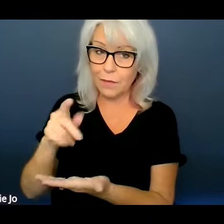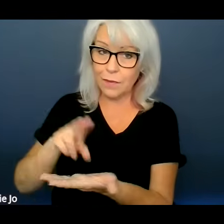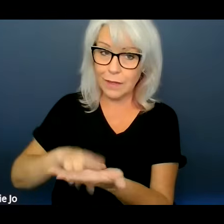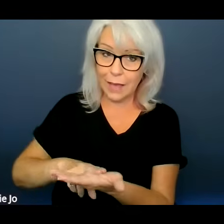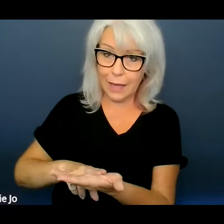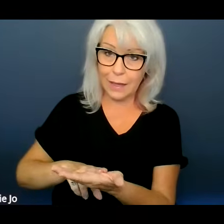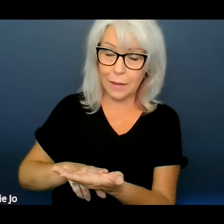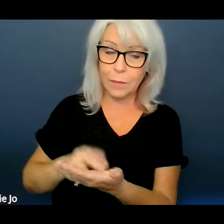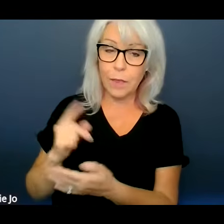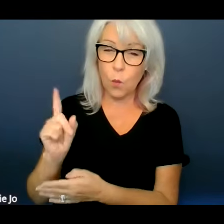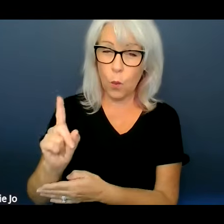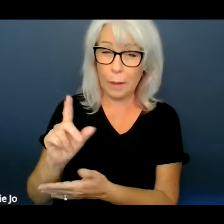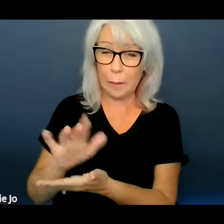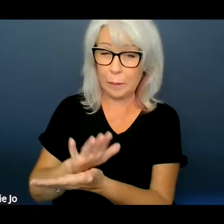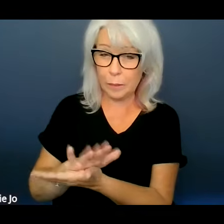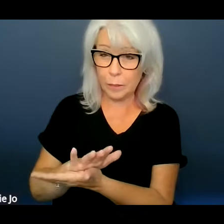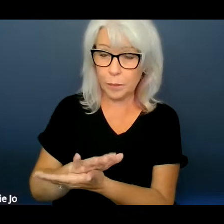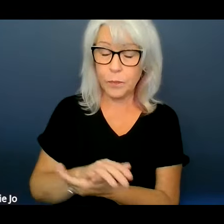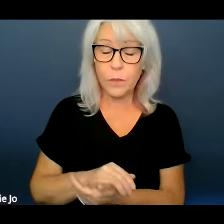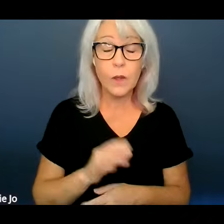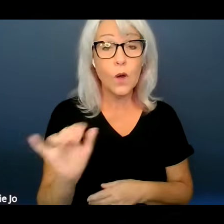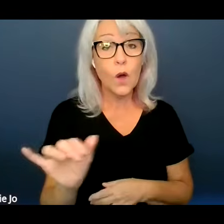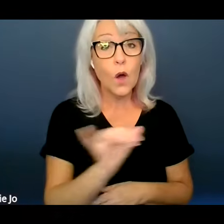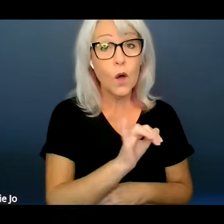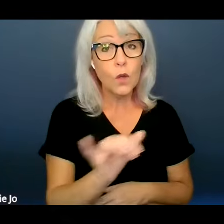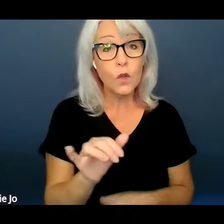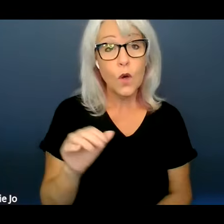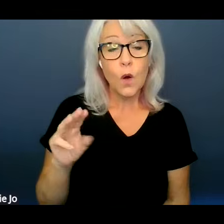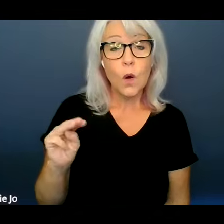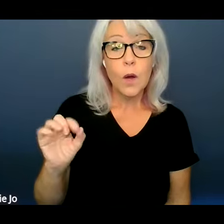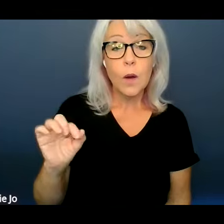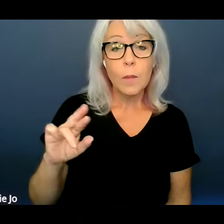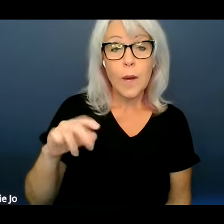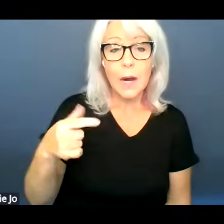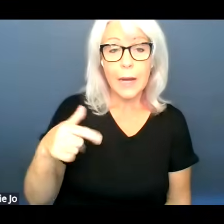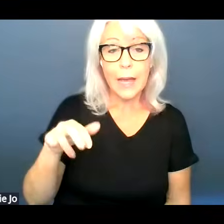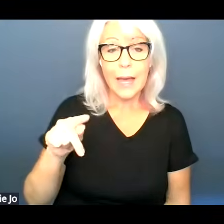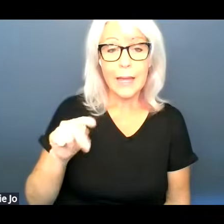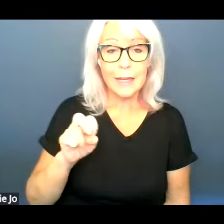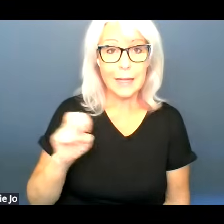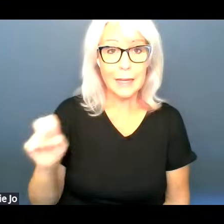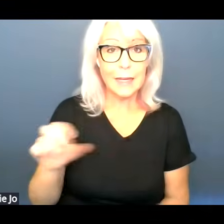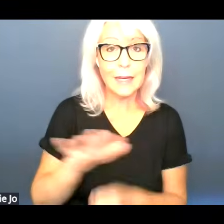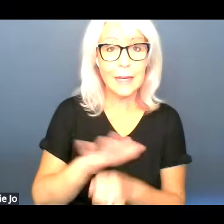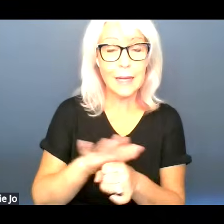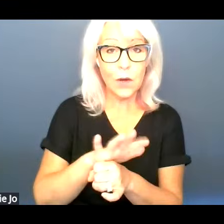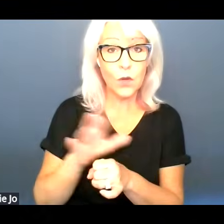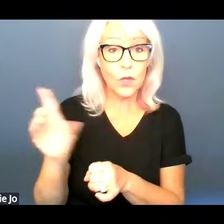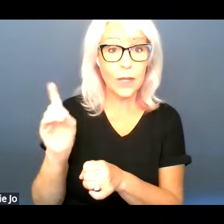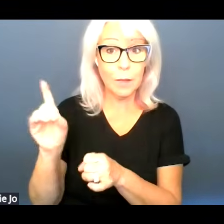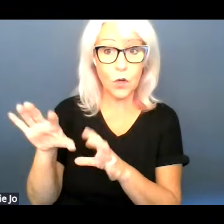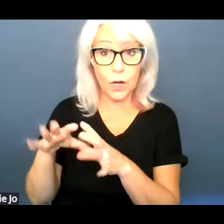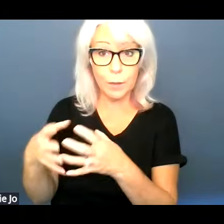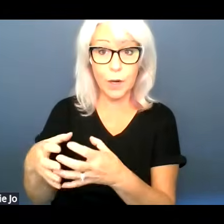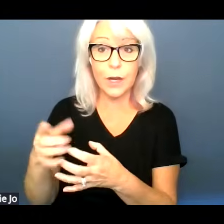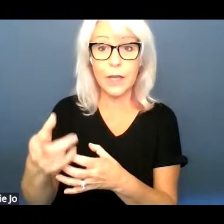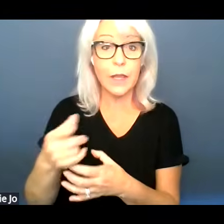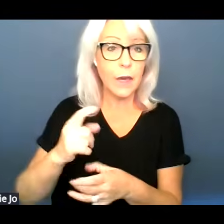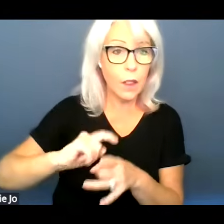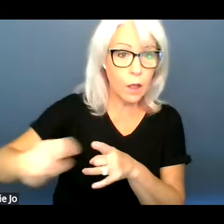The other thing I'd like to note is that members of the Marquette County Democratic Party have been working tirelessly making phone calls to people who